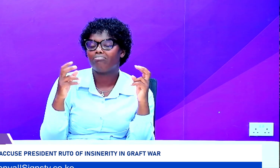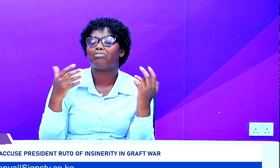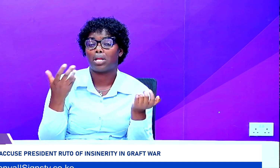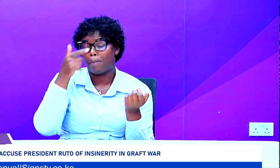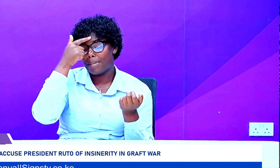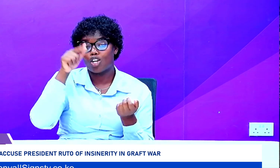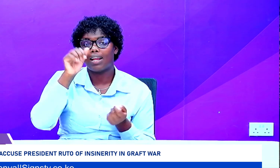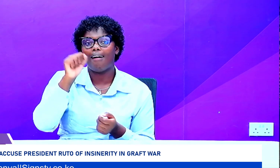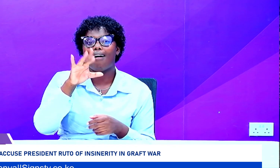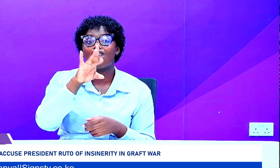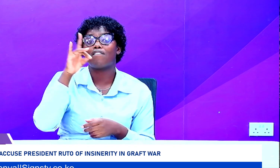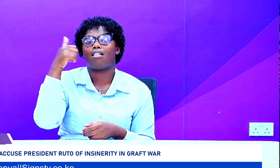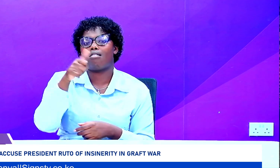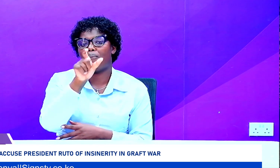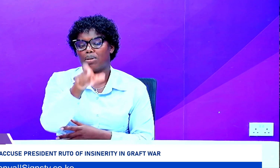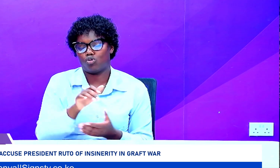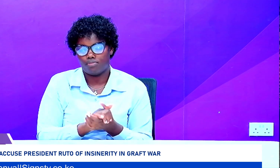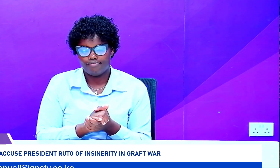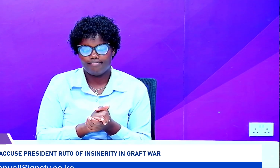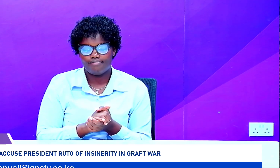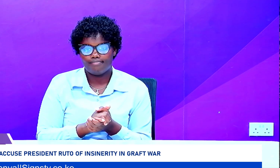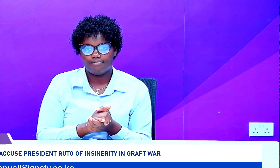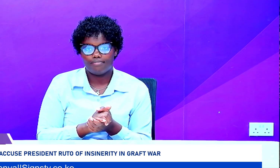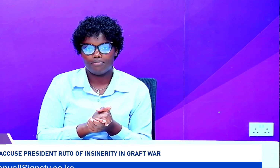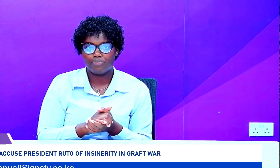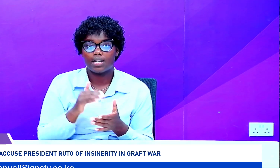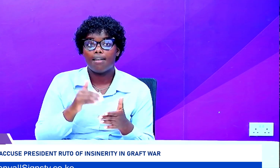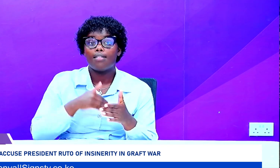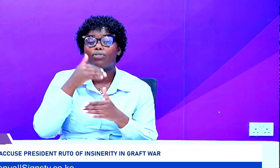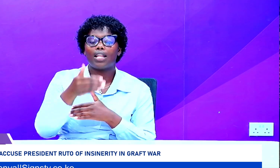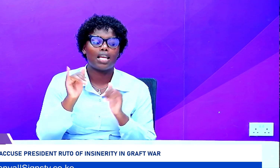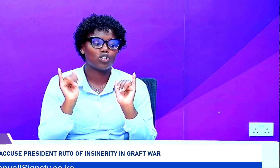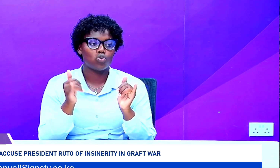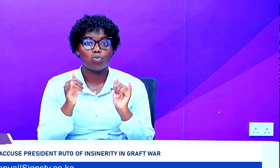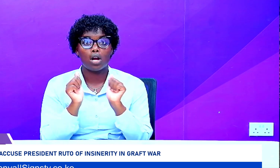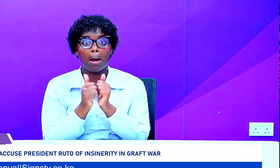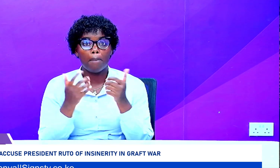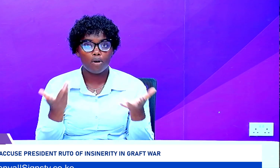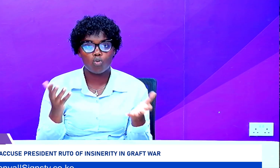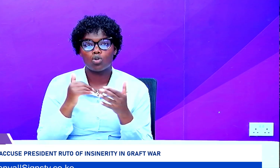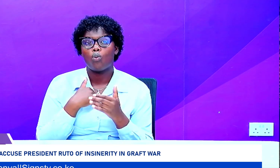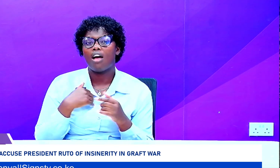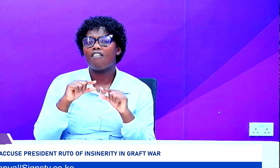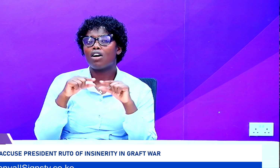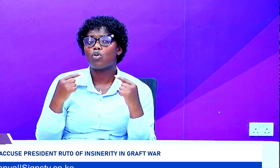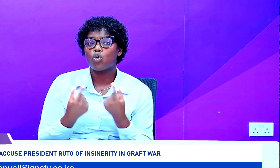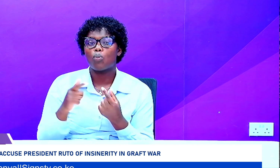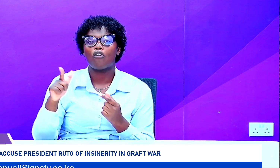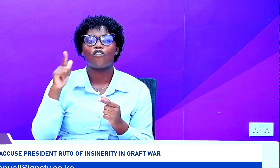and the mental health issue is such a big issue that needs to be addressed.